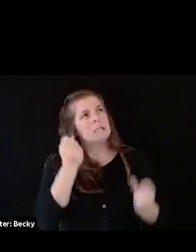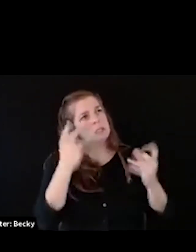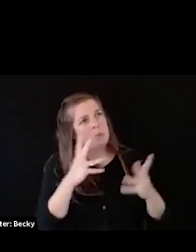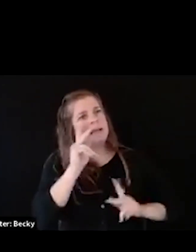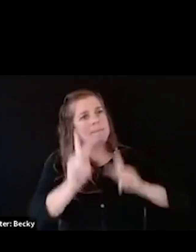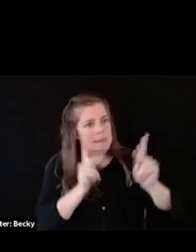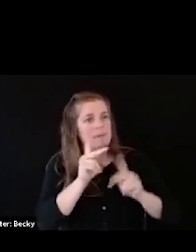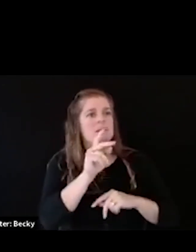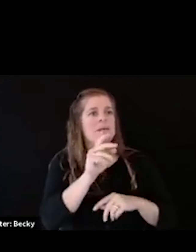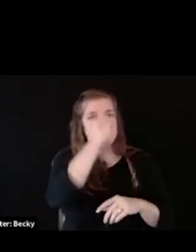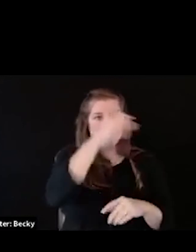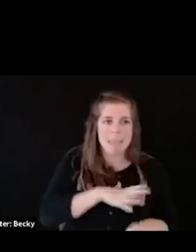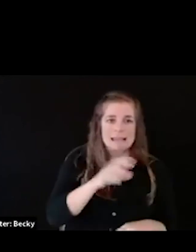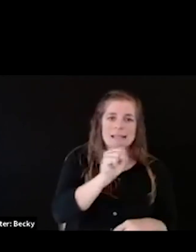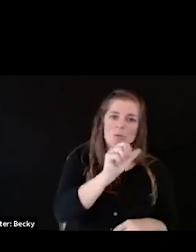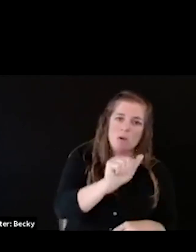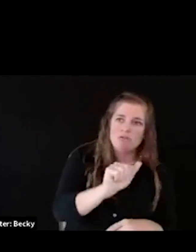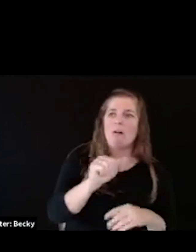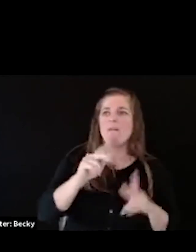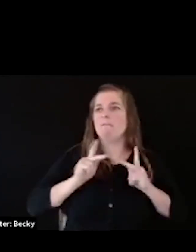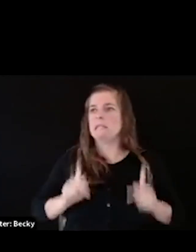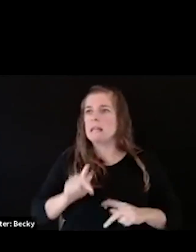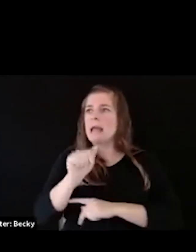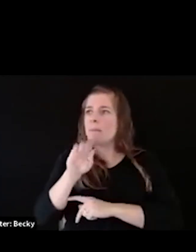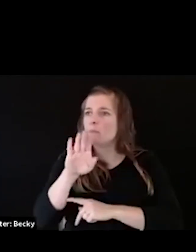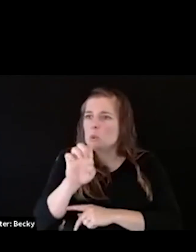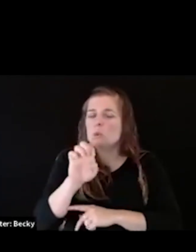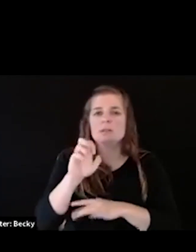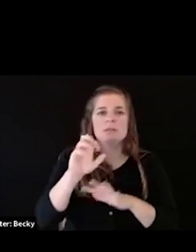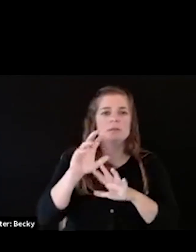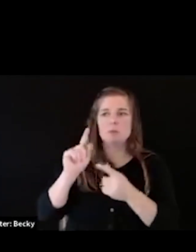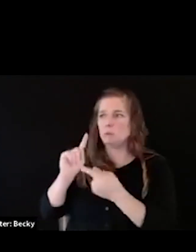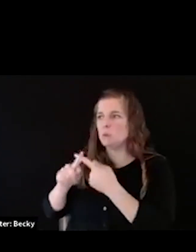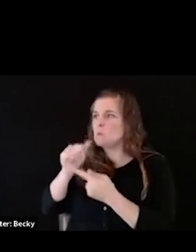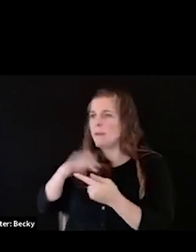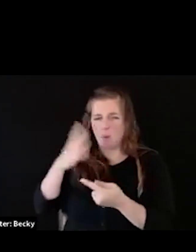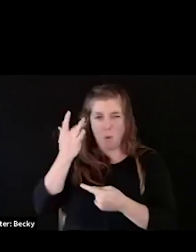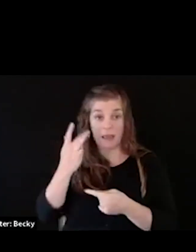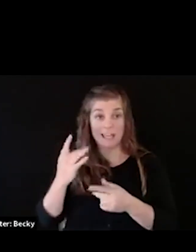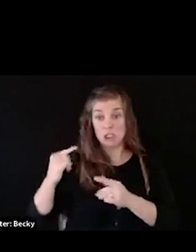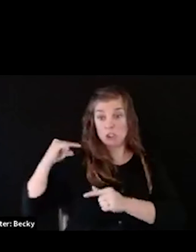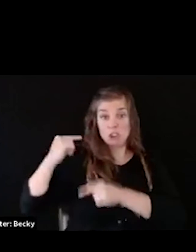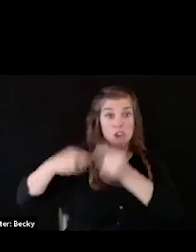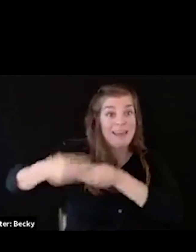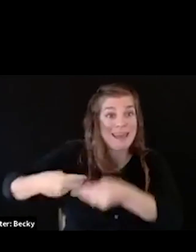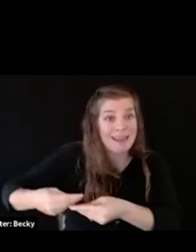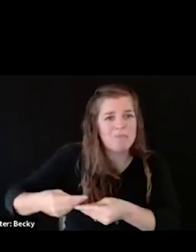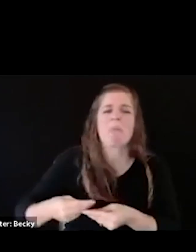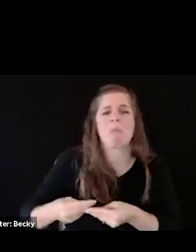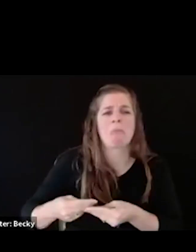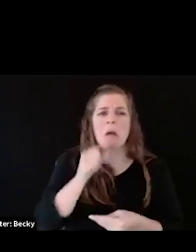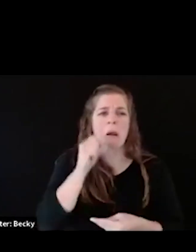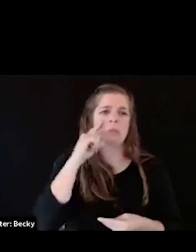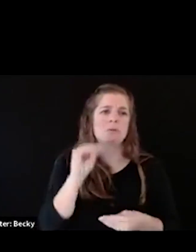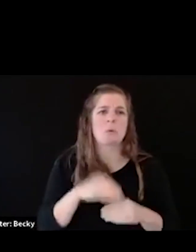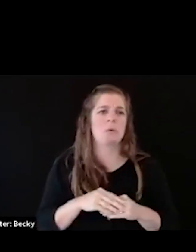harass or physically abuse or other ways mistreat women and girls? Is it genetic? I don't think so. But we have to talk about it, and part of the